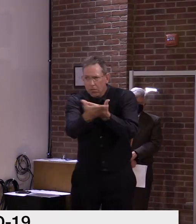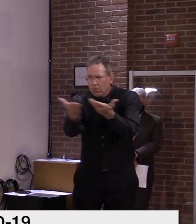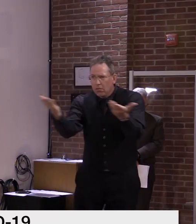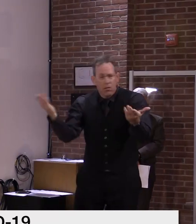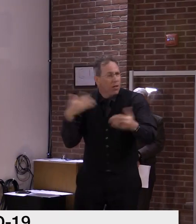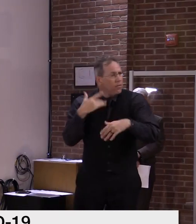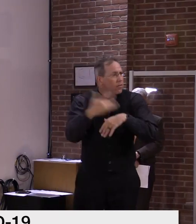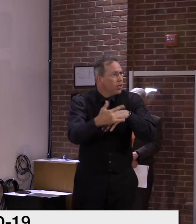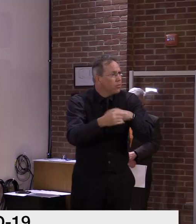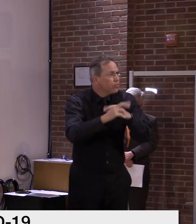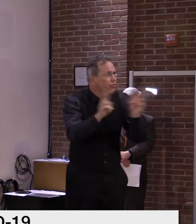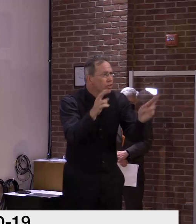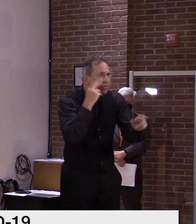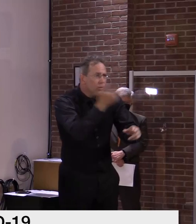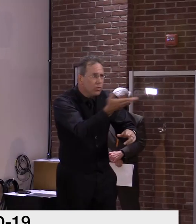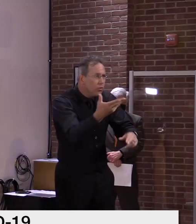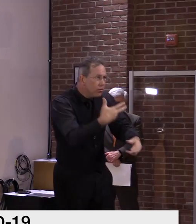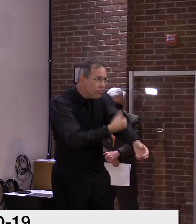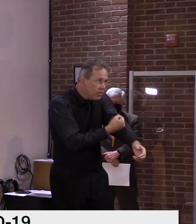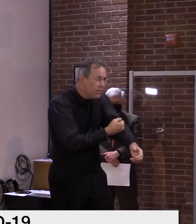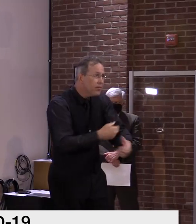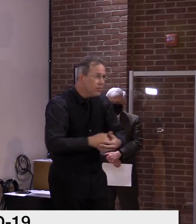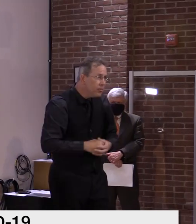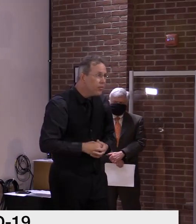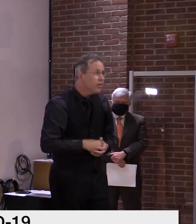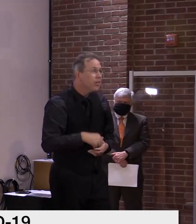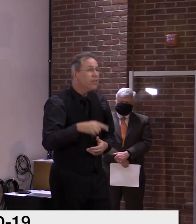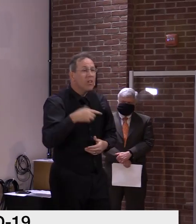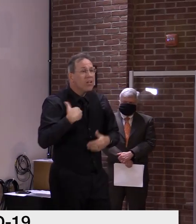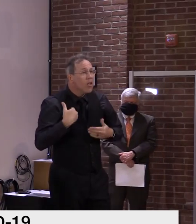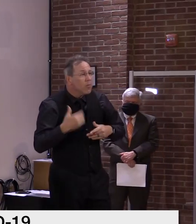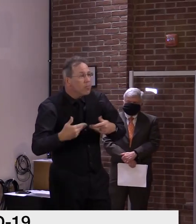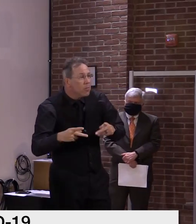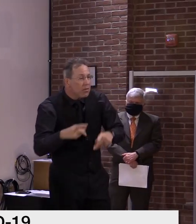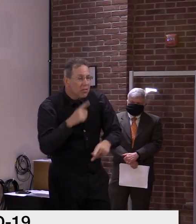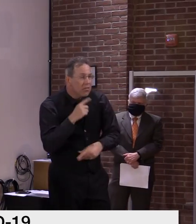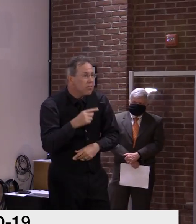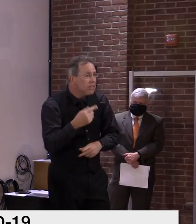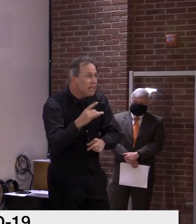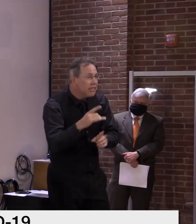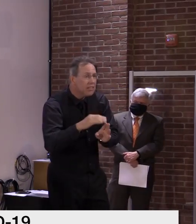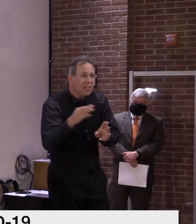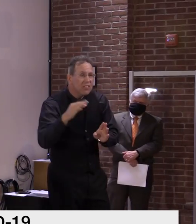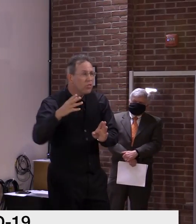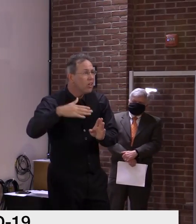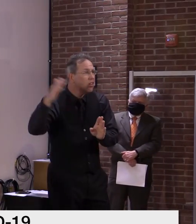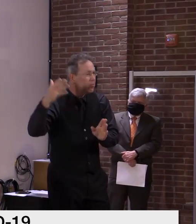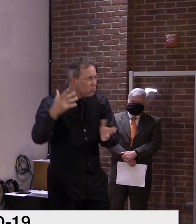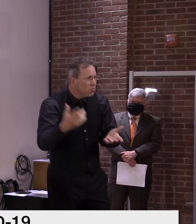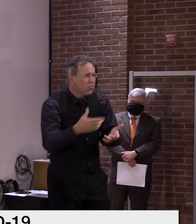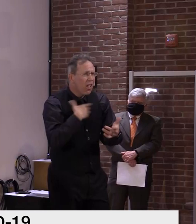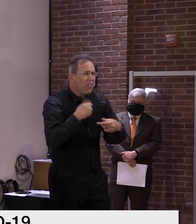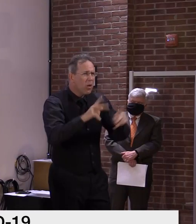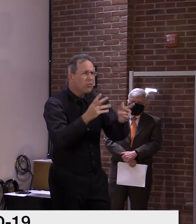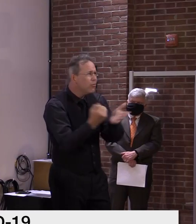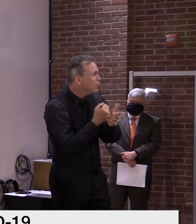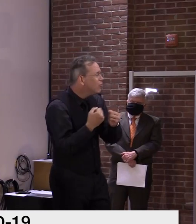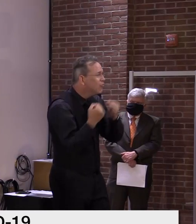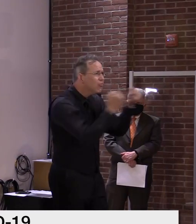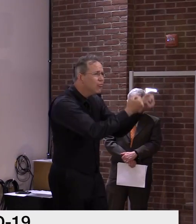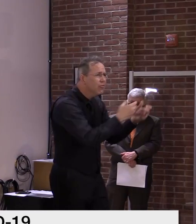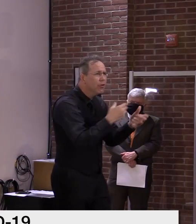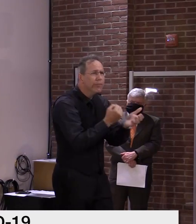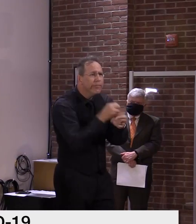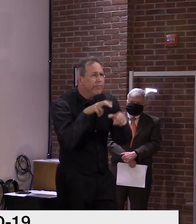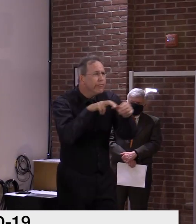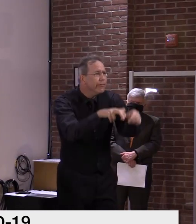29 population, which has been underperforming over the past few weeks. So as Secretary Smith mentioned, we'll continue